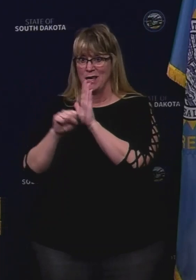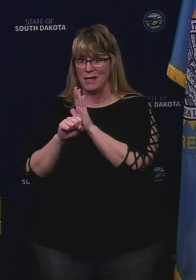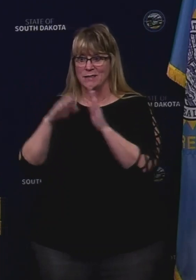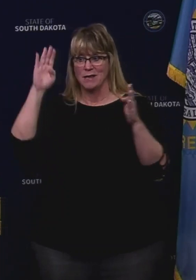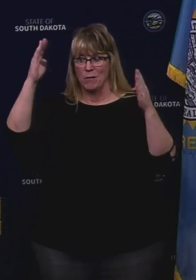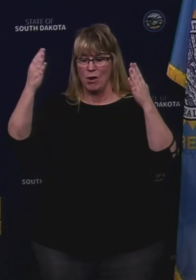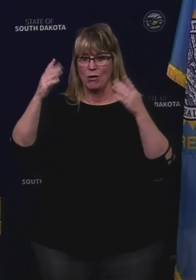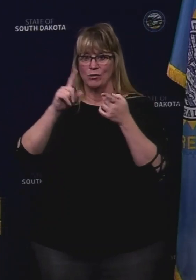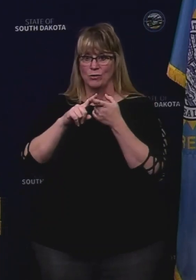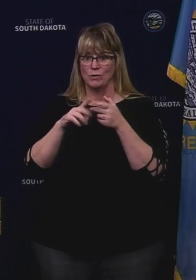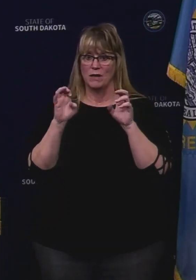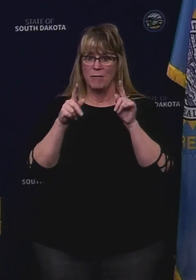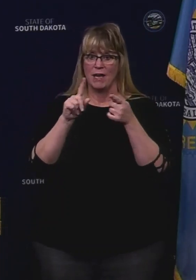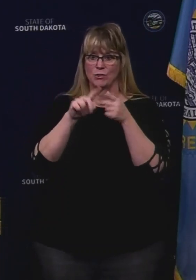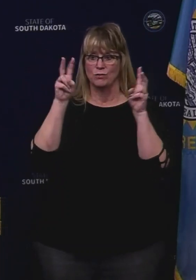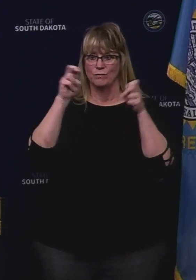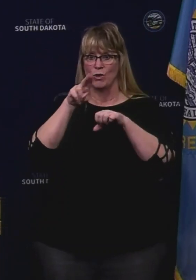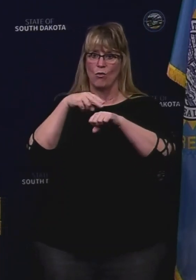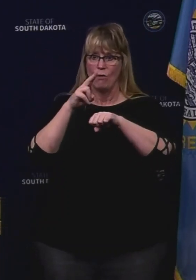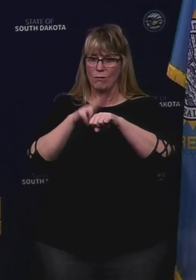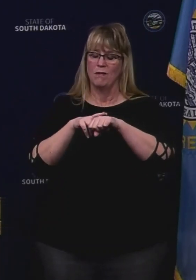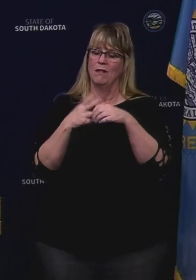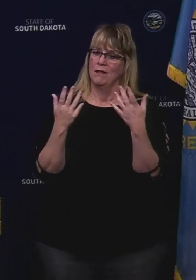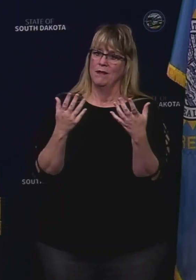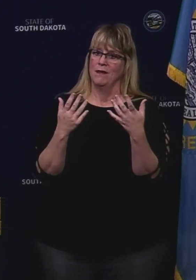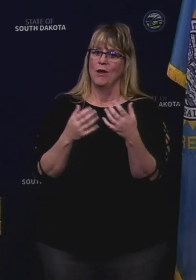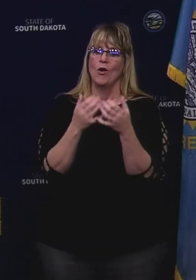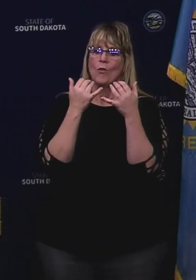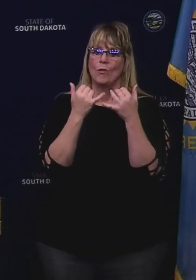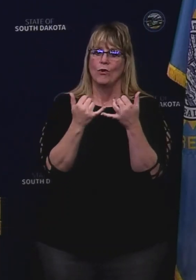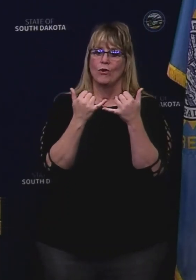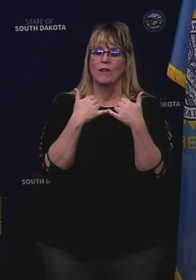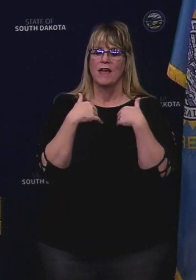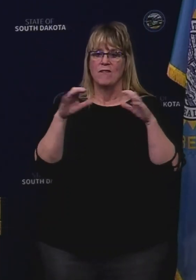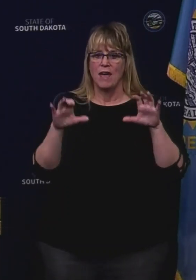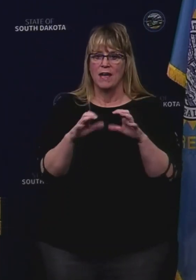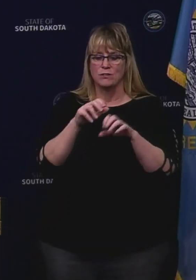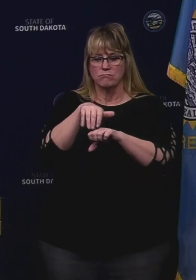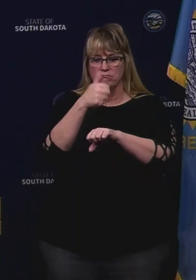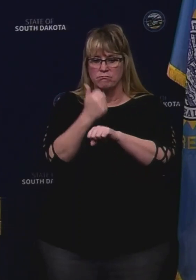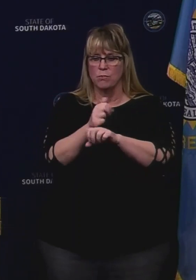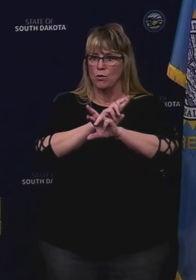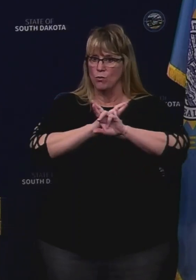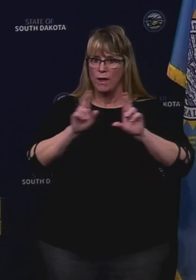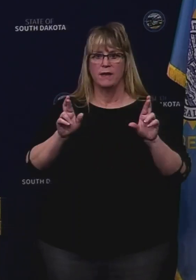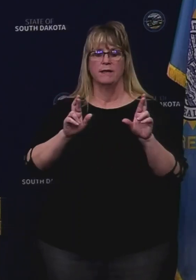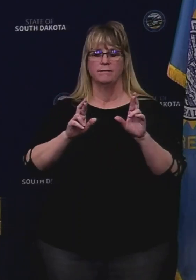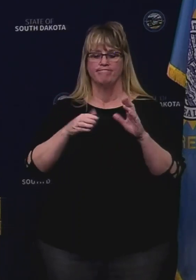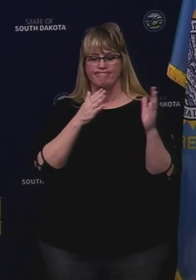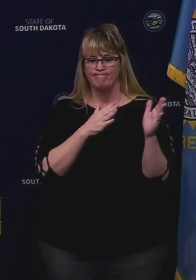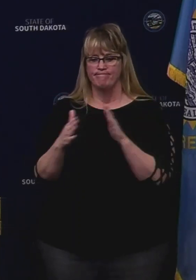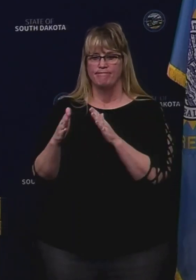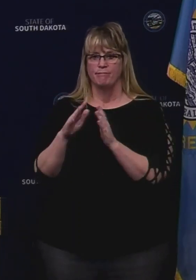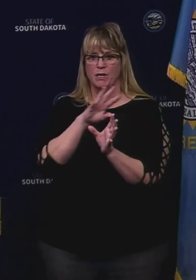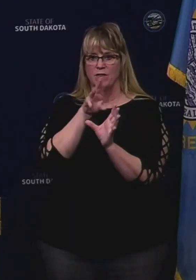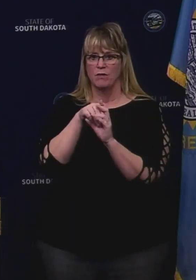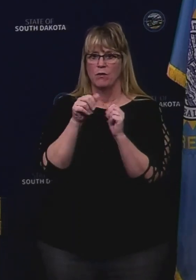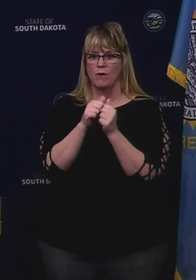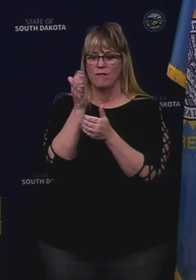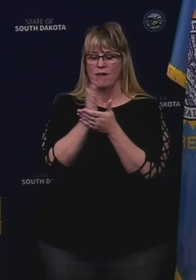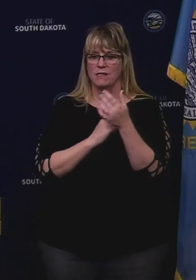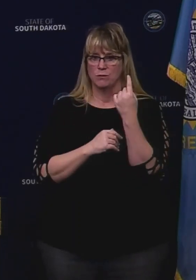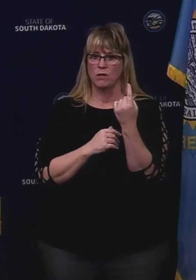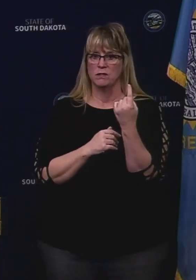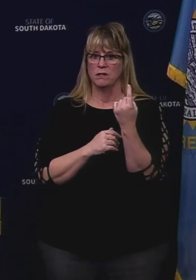getting back to normal, because we have current actions in place to already be engaged in phase